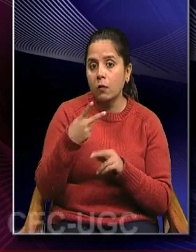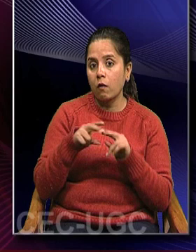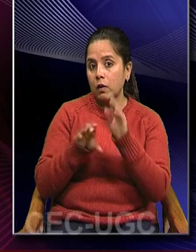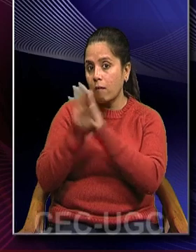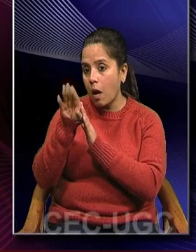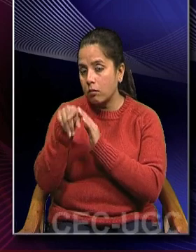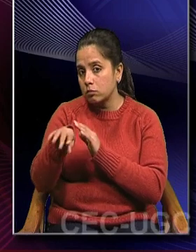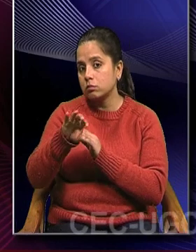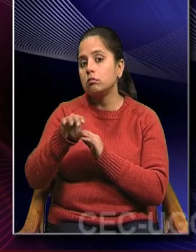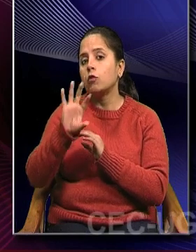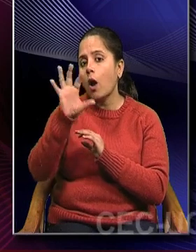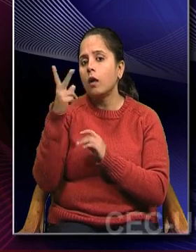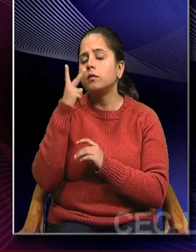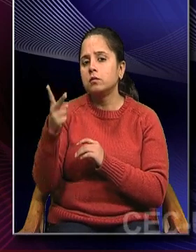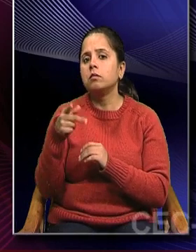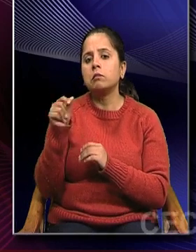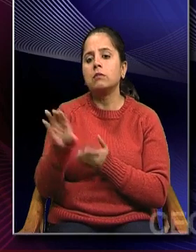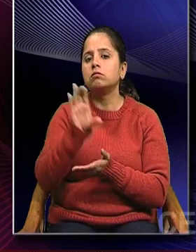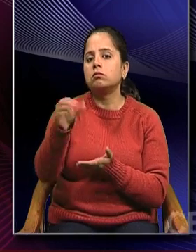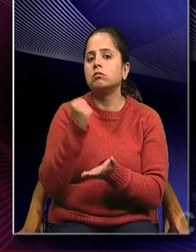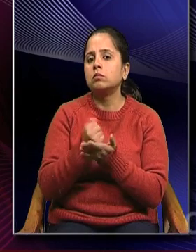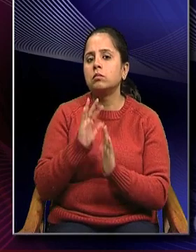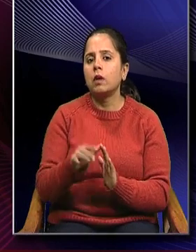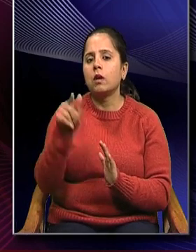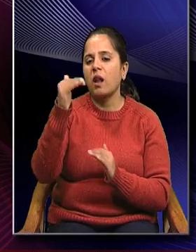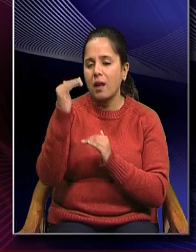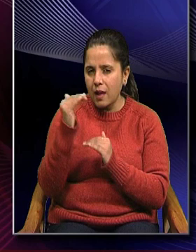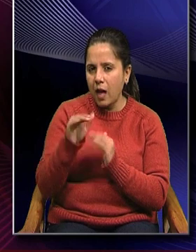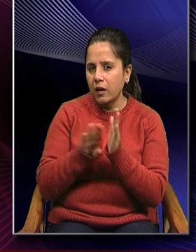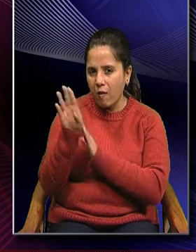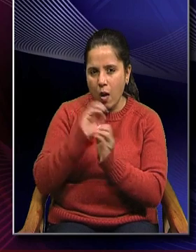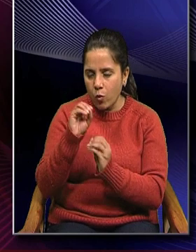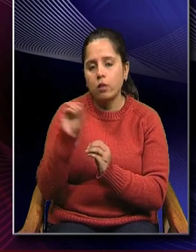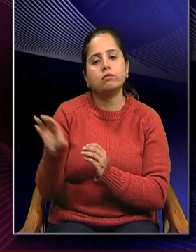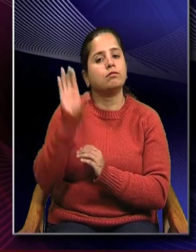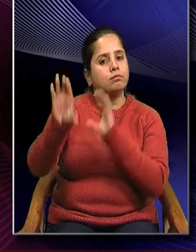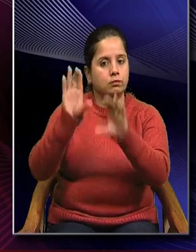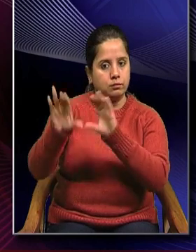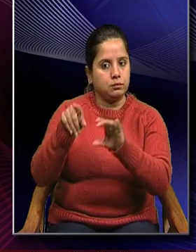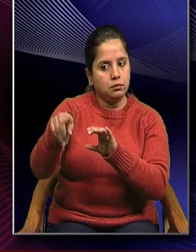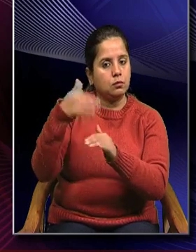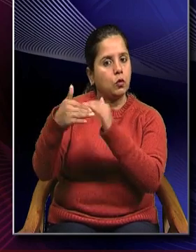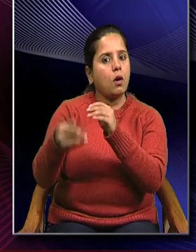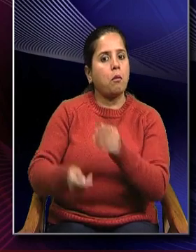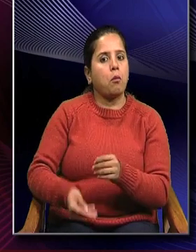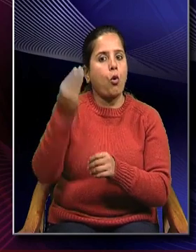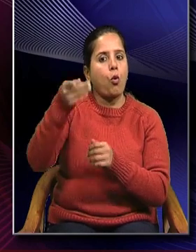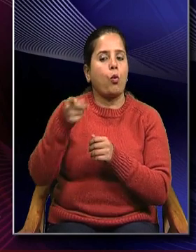countries. So the investment had to be there in the less developed countries, so that they are able to give higher